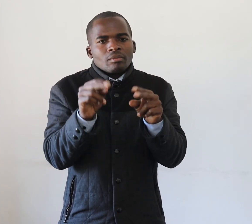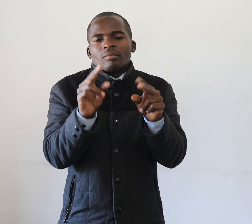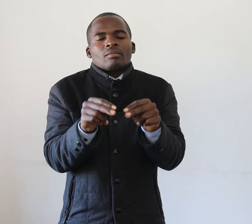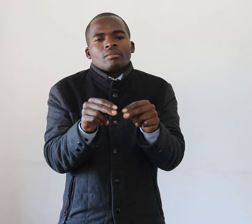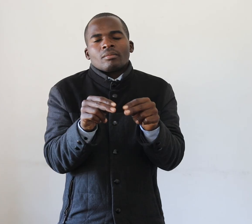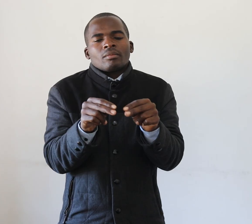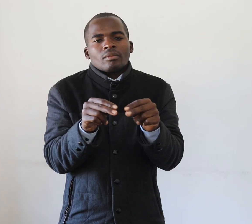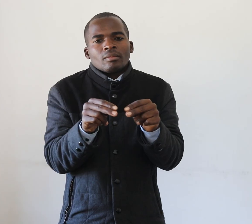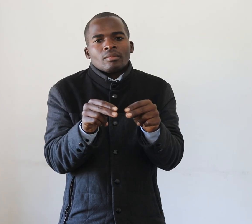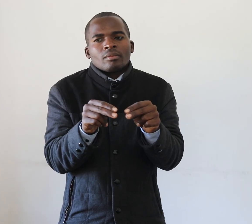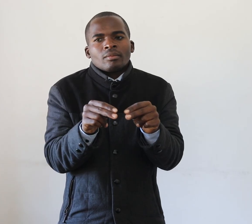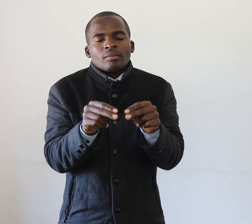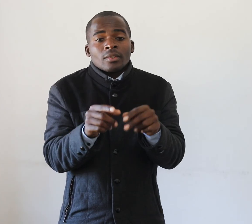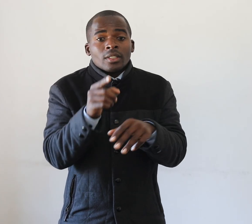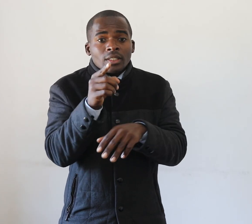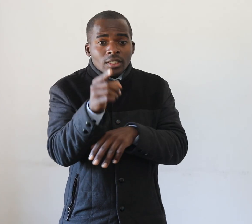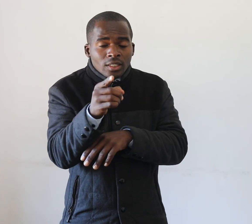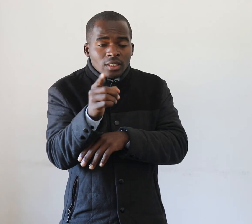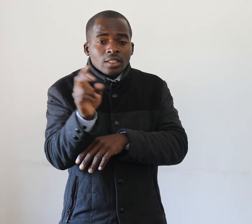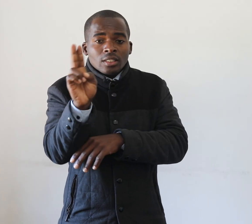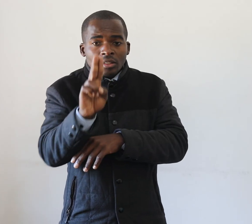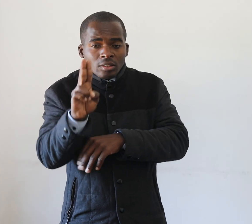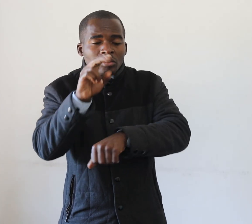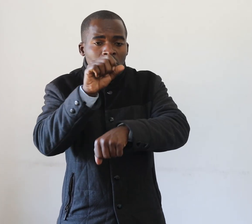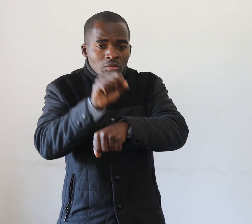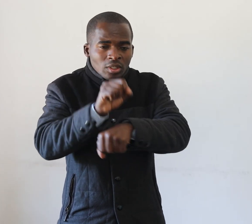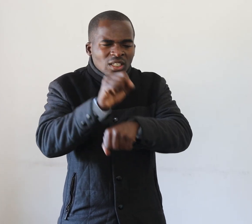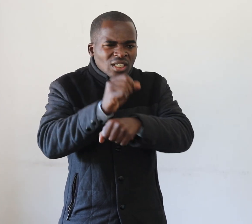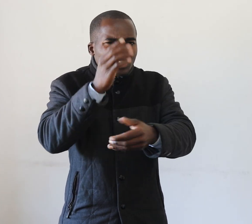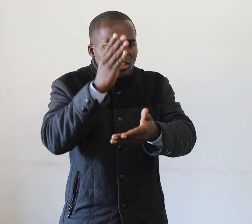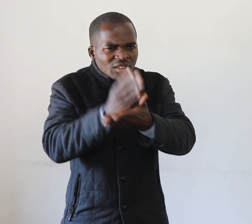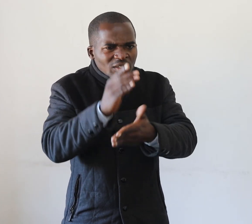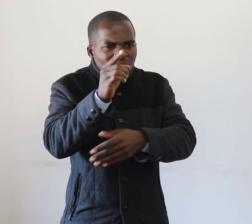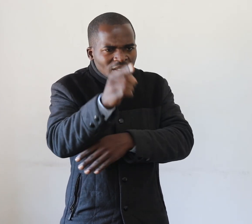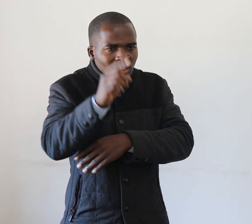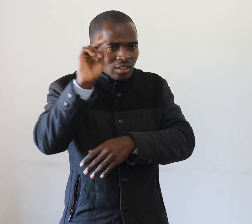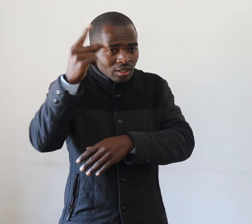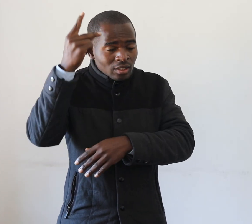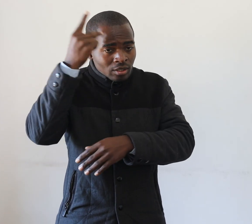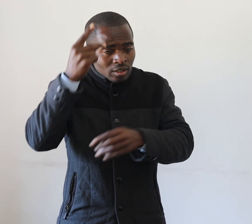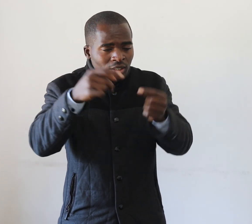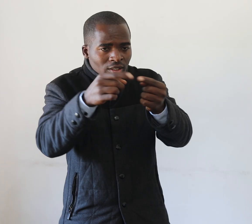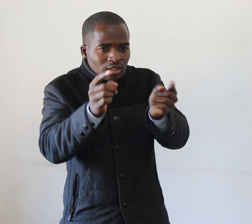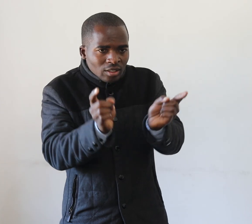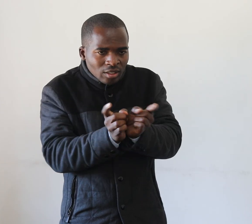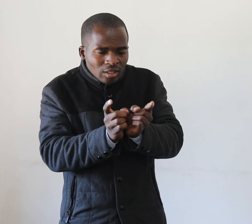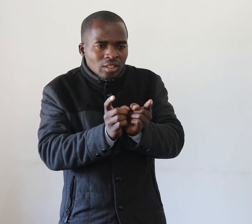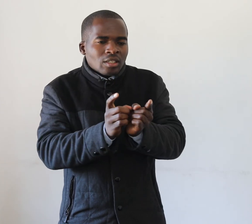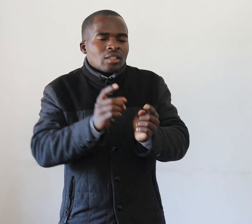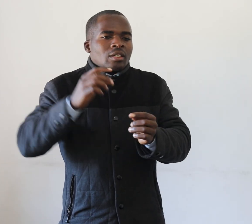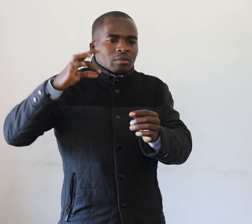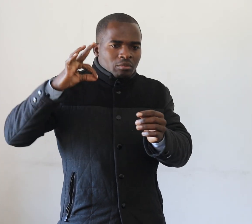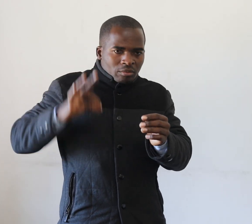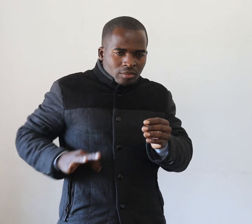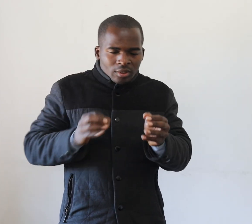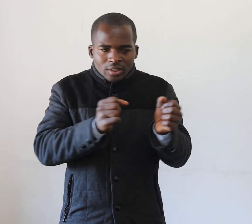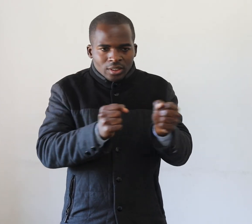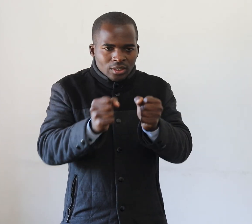The likely purpose is to stop a party from benefiting from the system while refusing to follow the list of